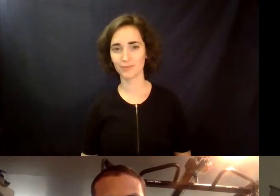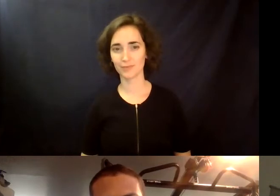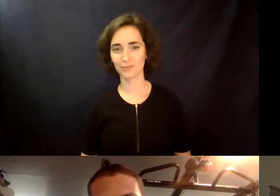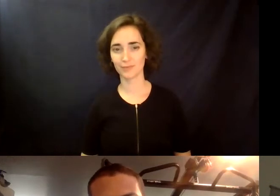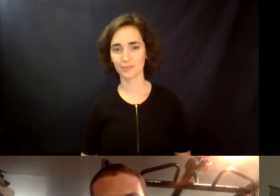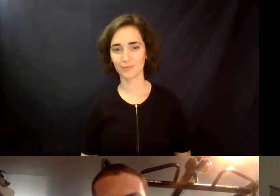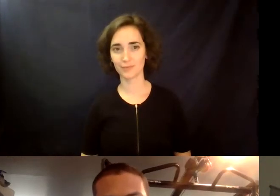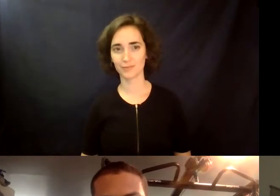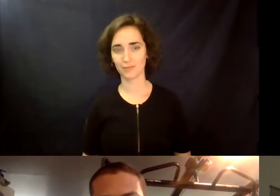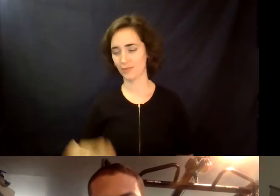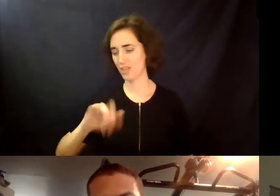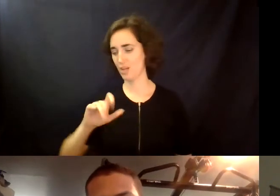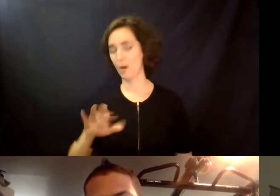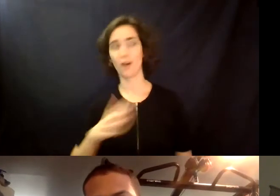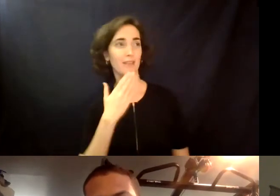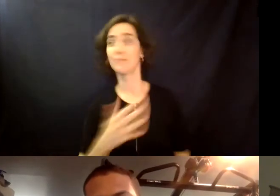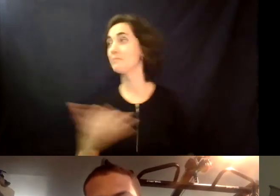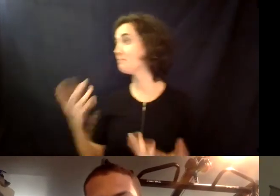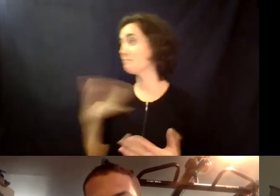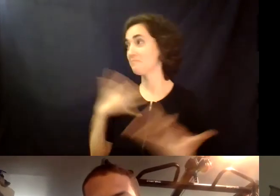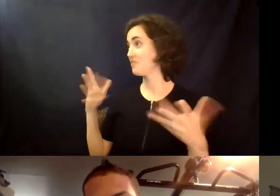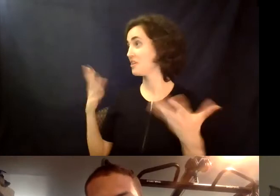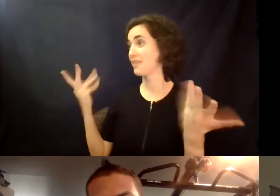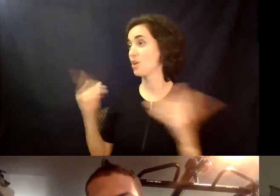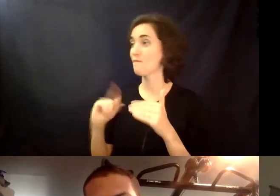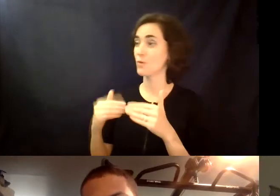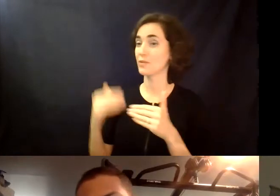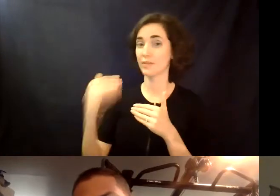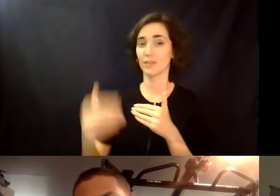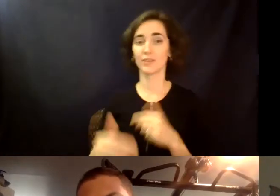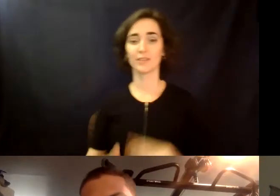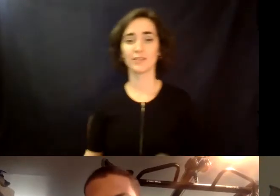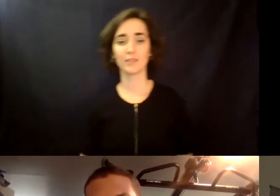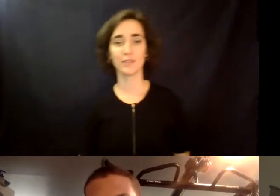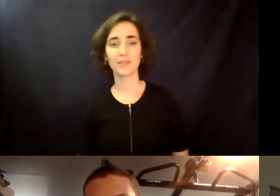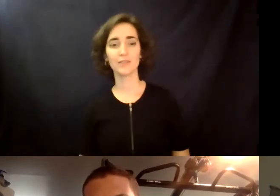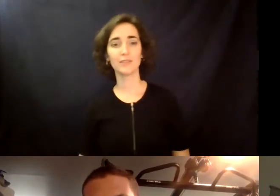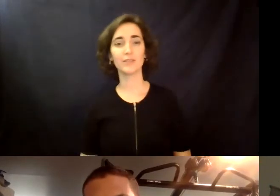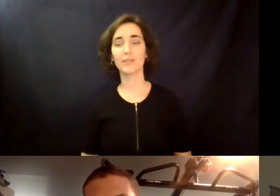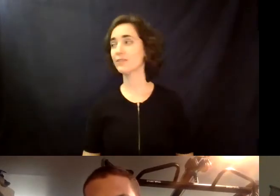Great. That's all I have. That's the first step.